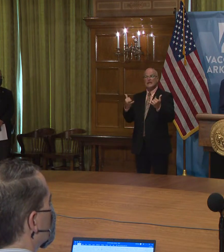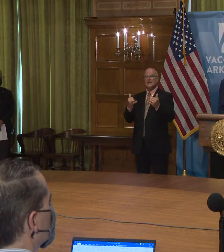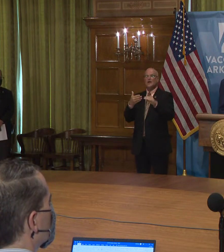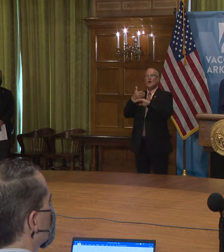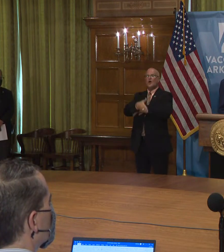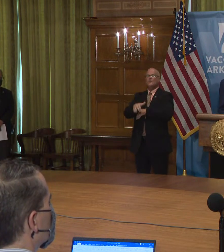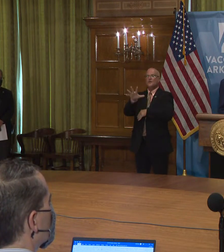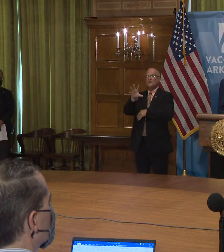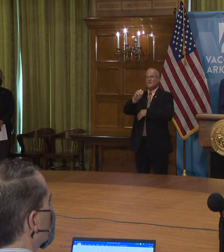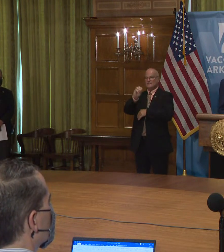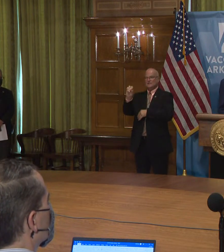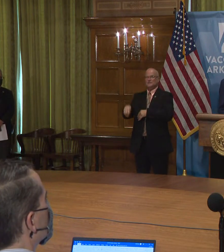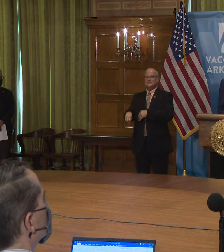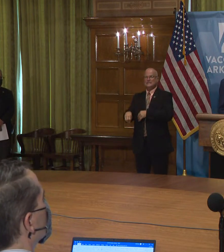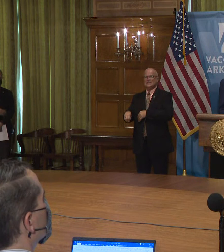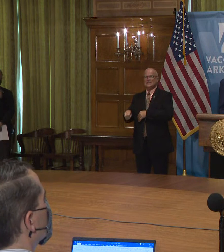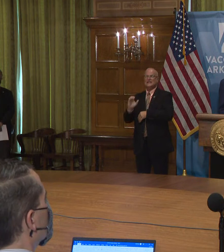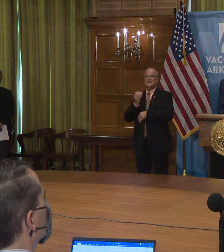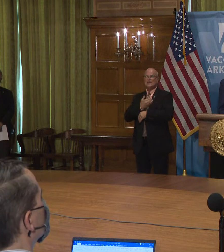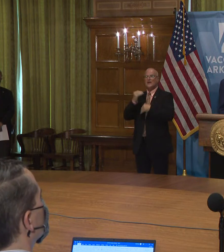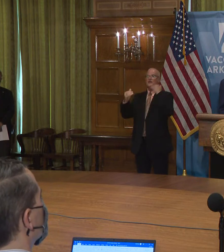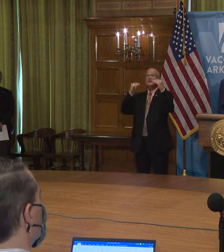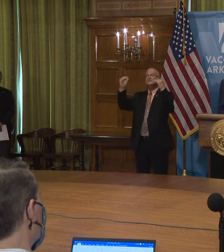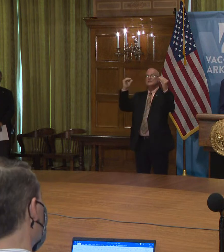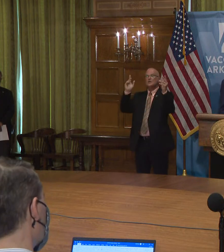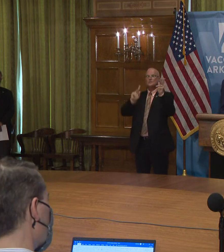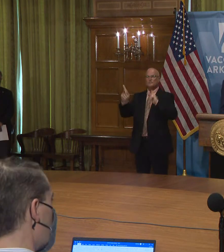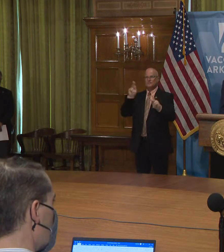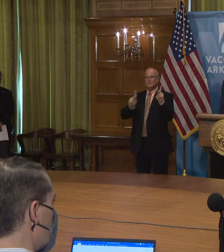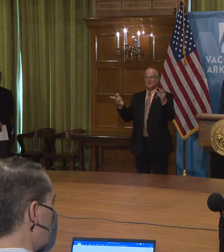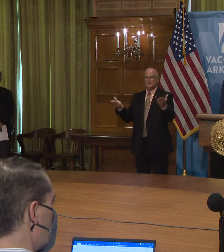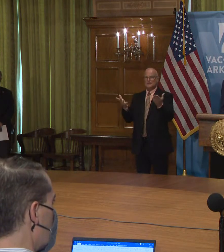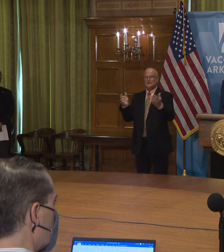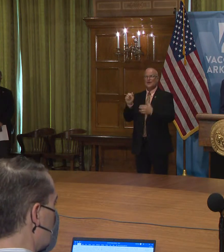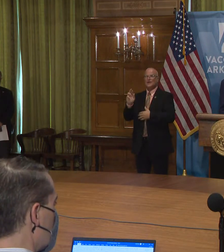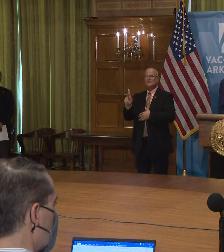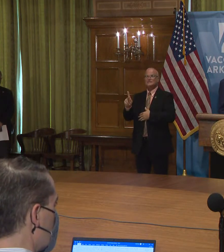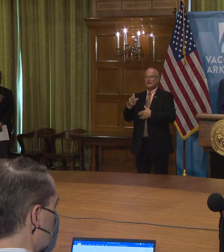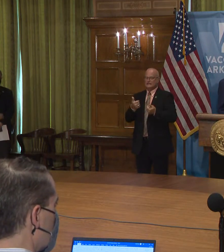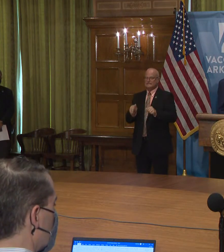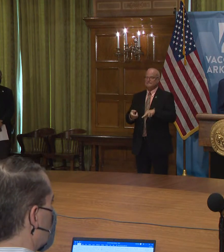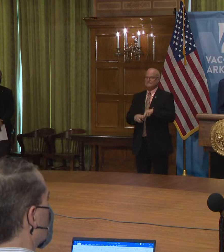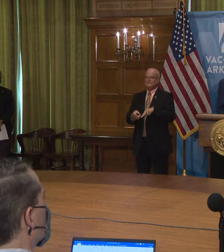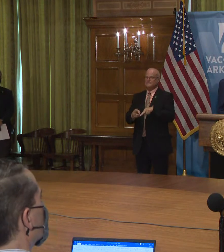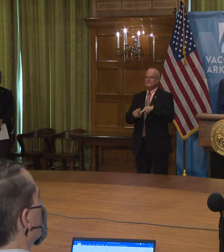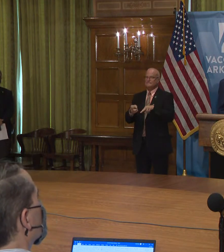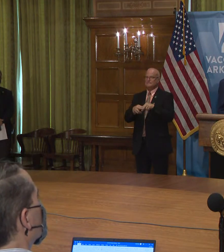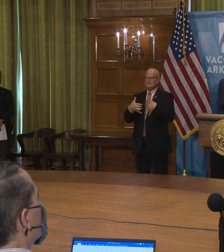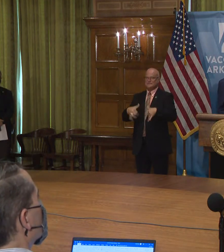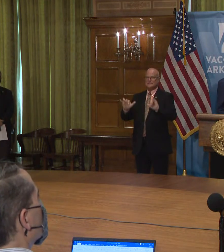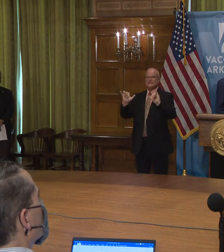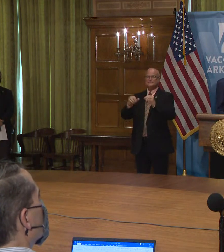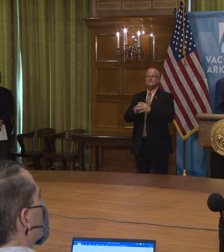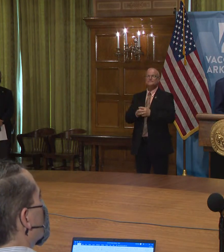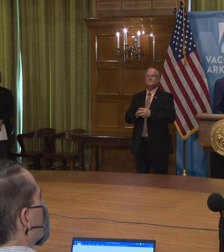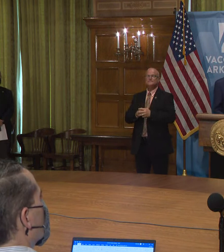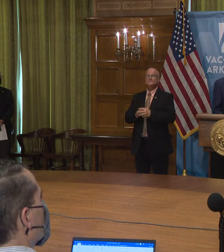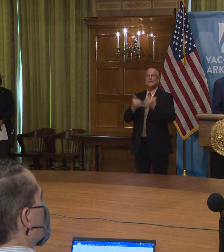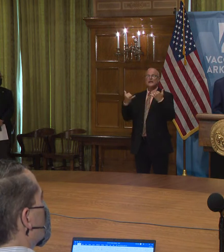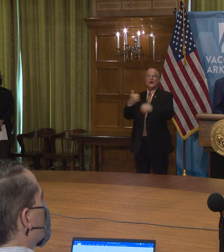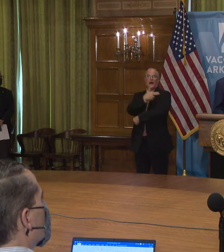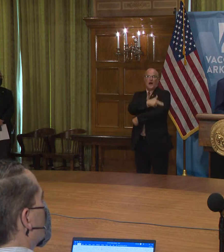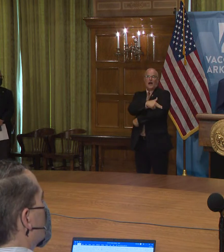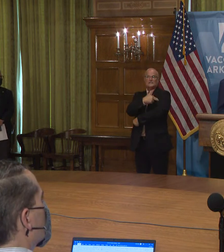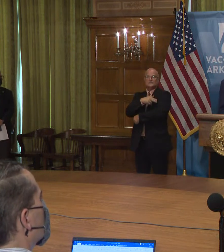over 50% of our adult population, and we continue to increase that. Next, you'll see the hospital